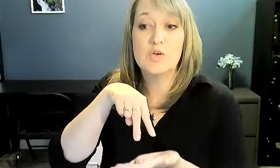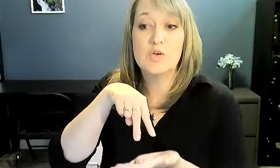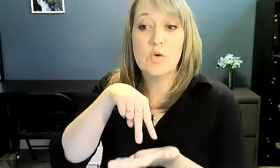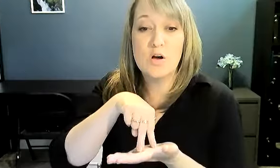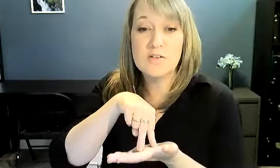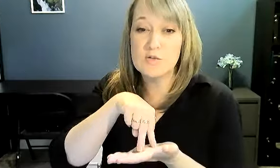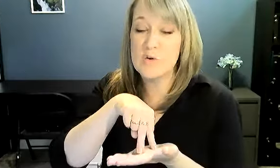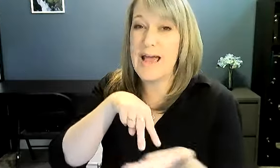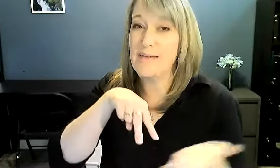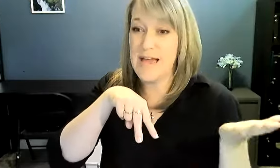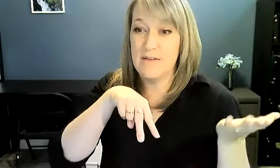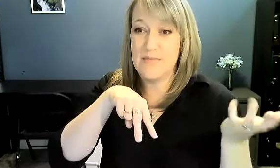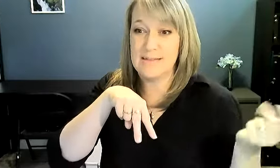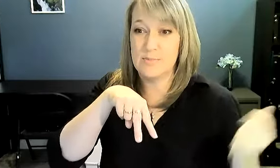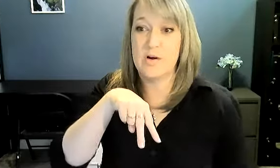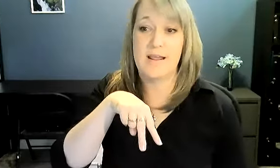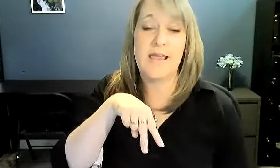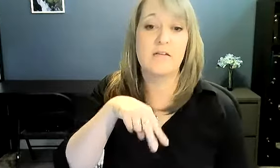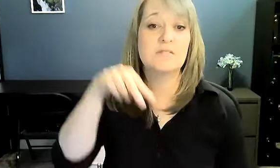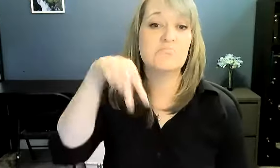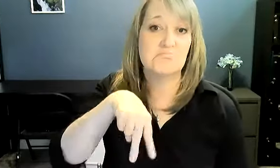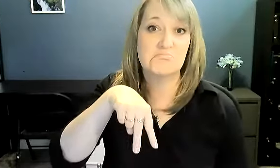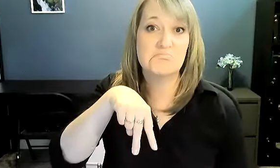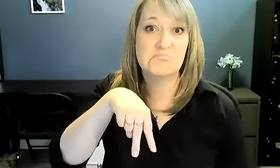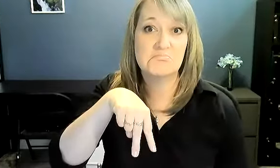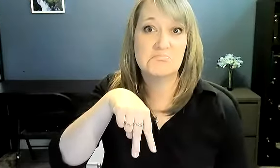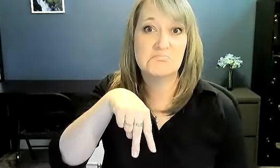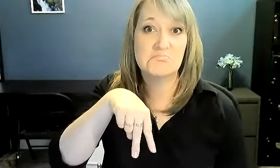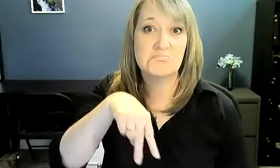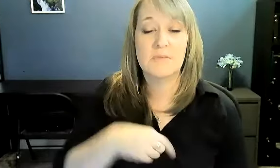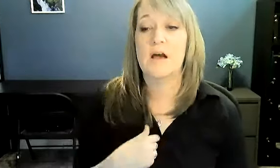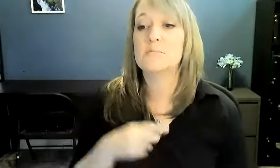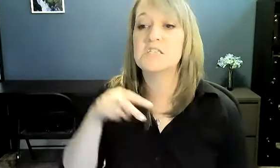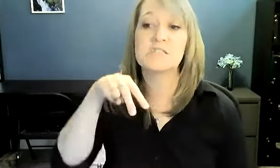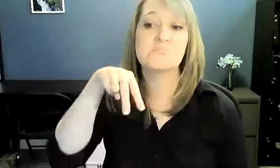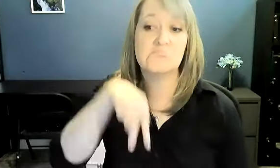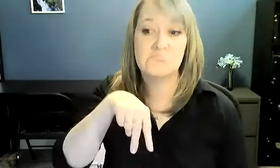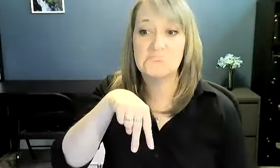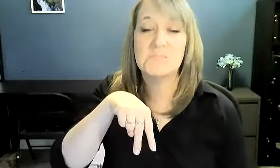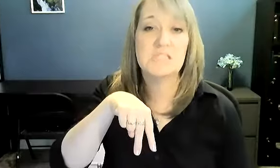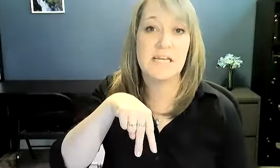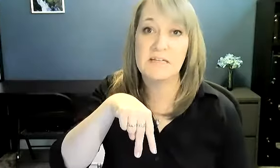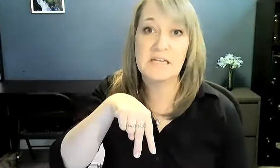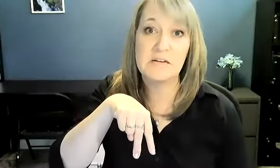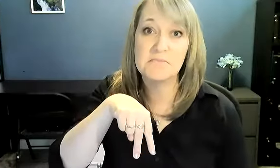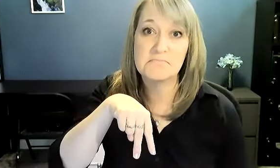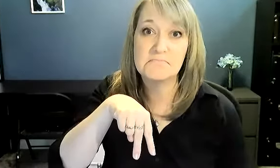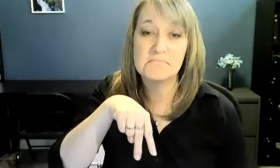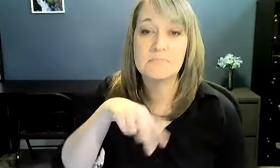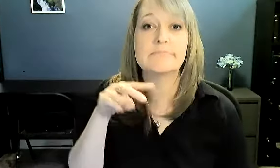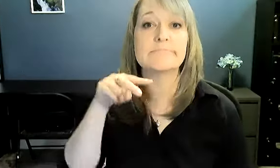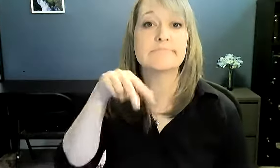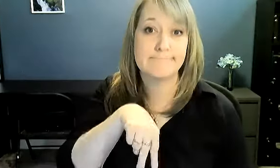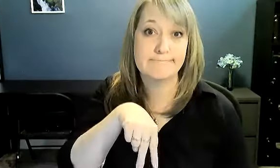You also don't have to have that supporting hand. I'm just standing here.